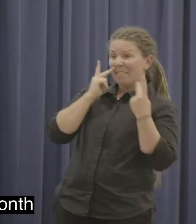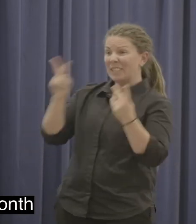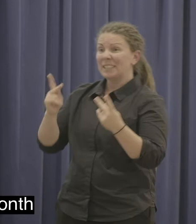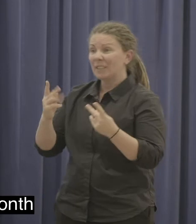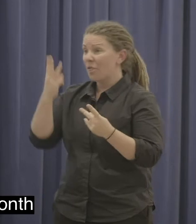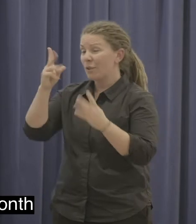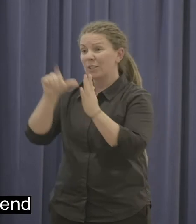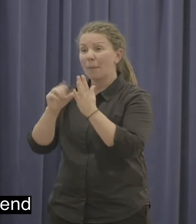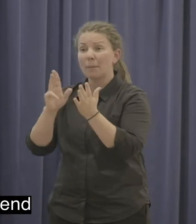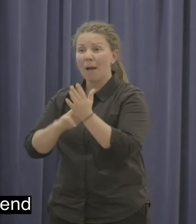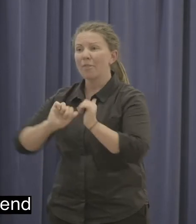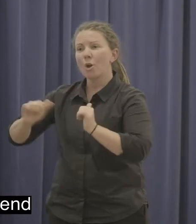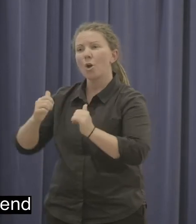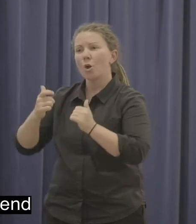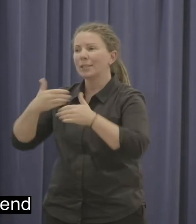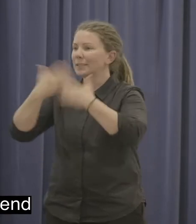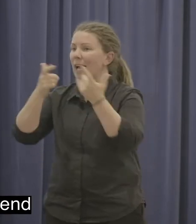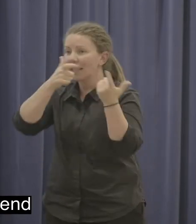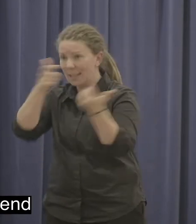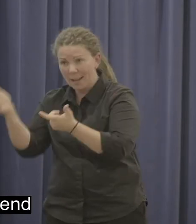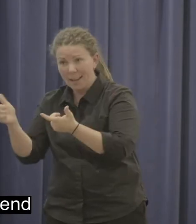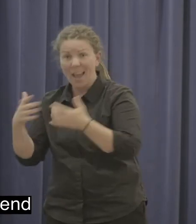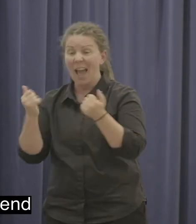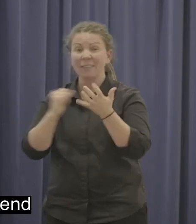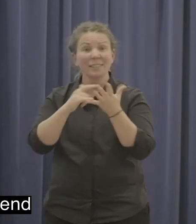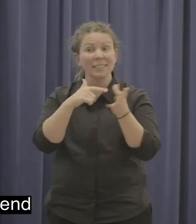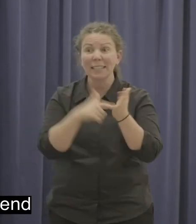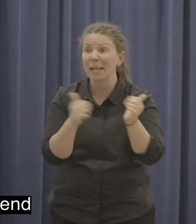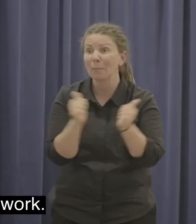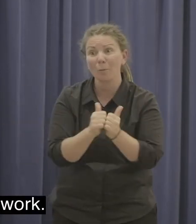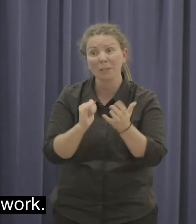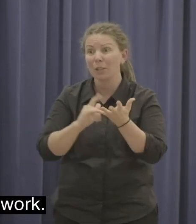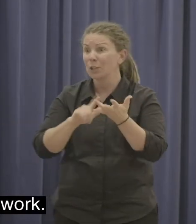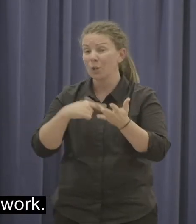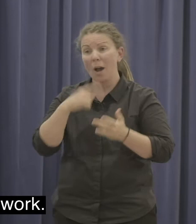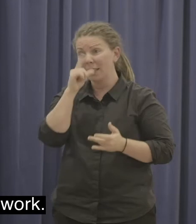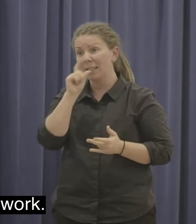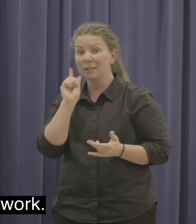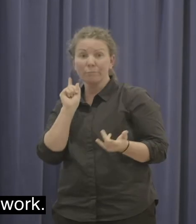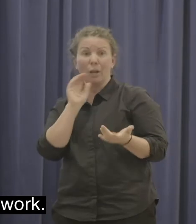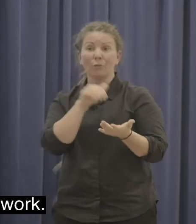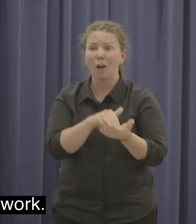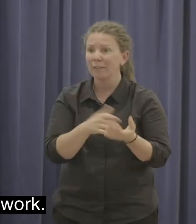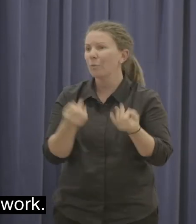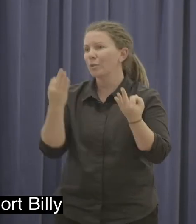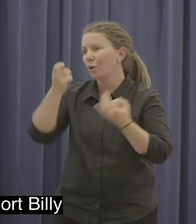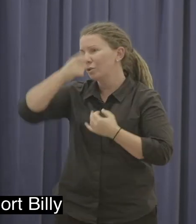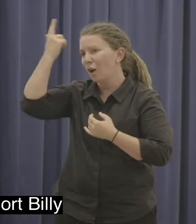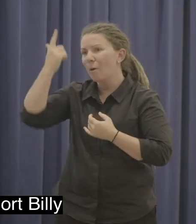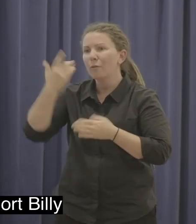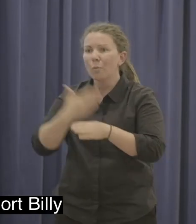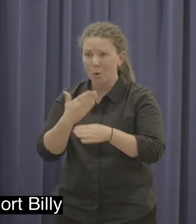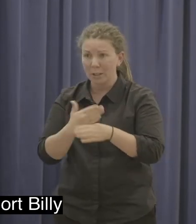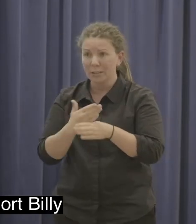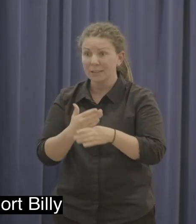per month and provides Saturday appointments that allow me to attend without having to take time off work. Amelia